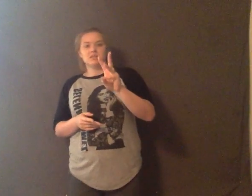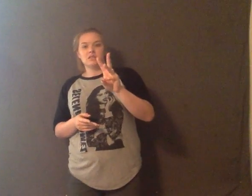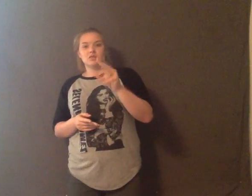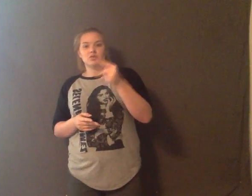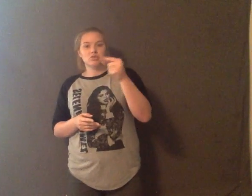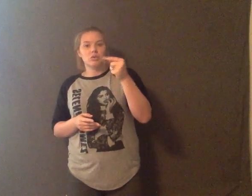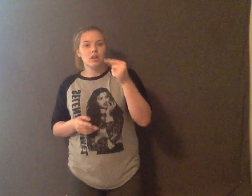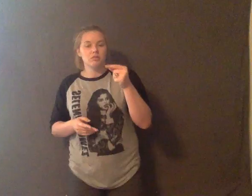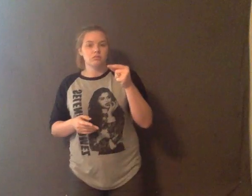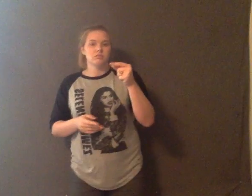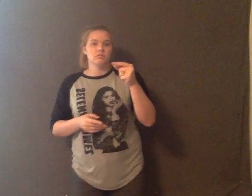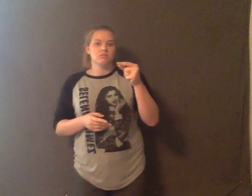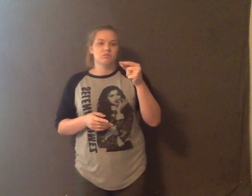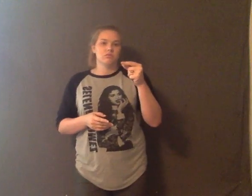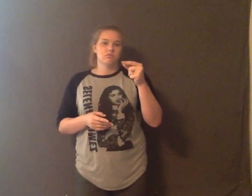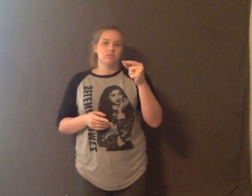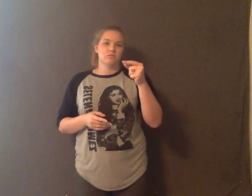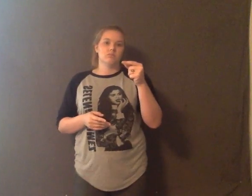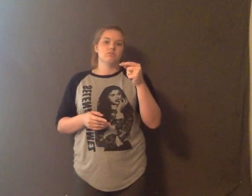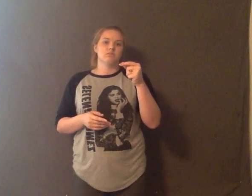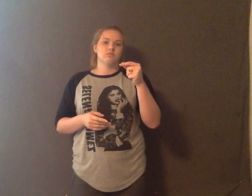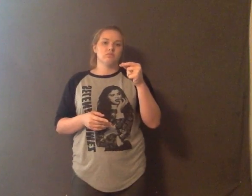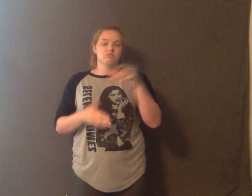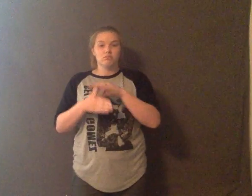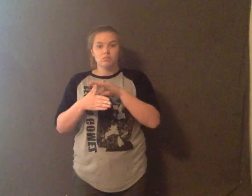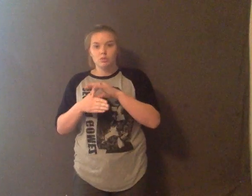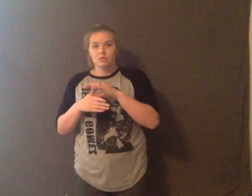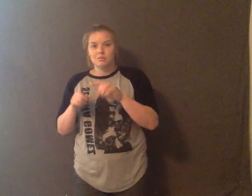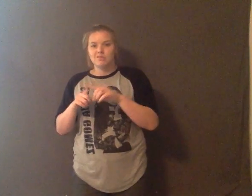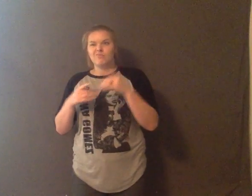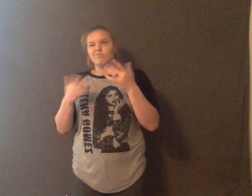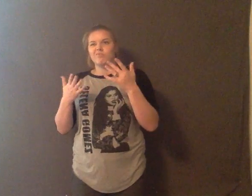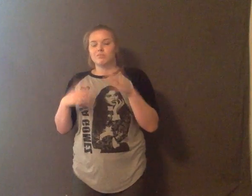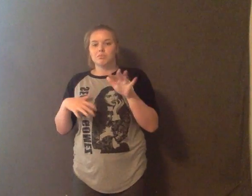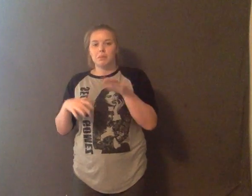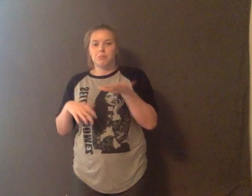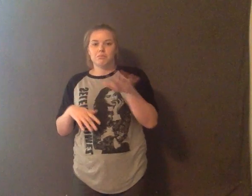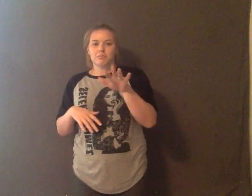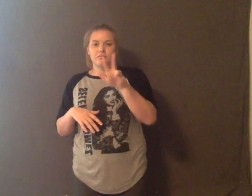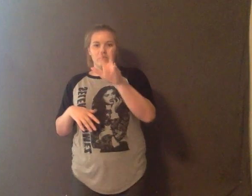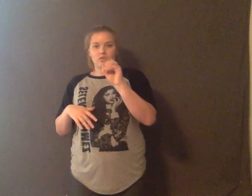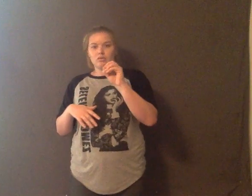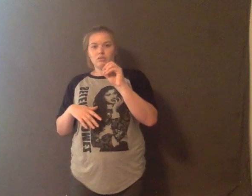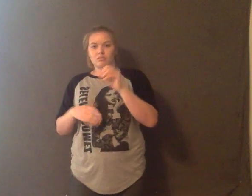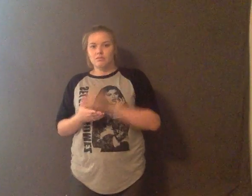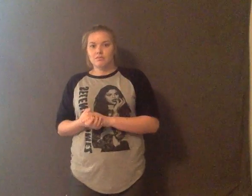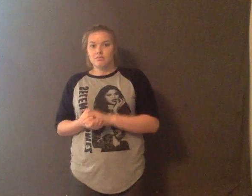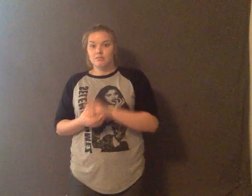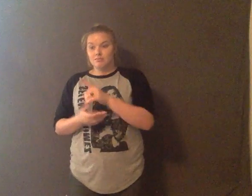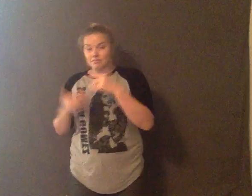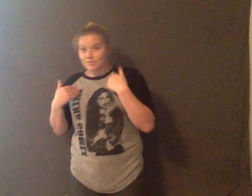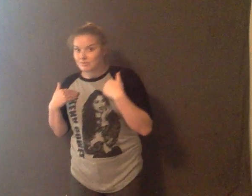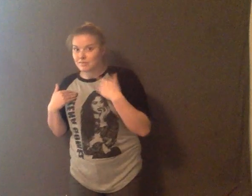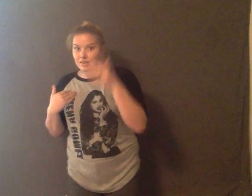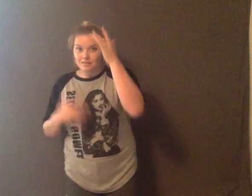optimum. Probably I really need 30 to 40 grams a day. Diets that are really high in these protein create diabetes, create heart disease, create